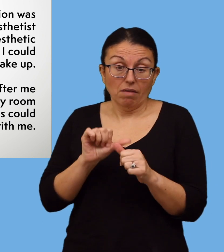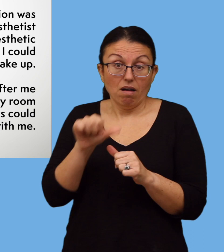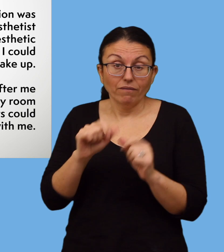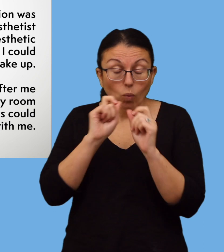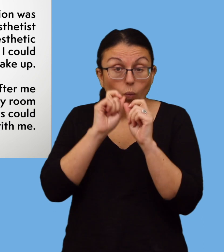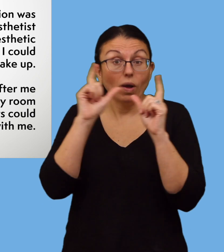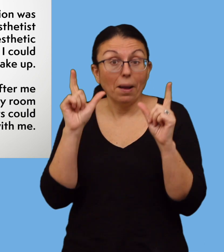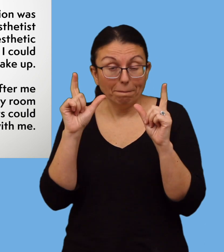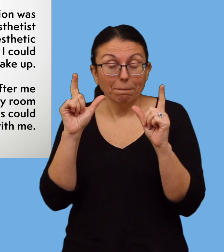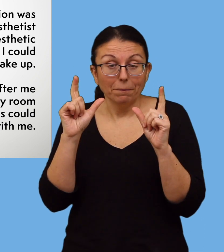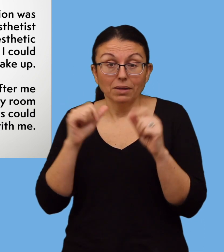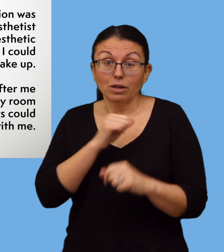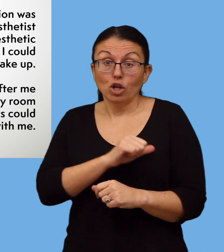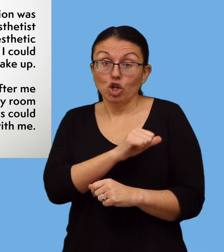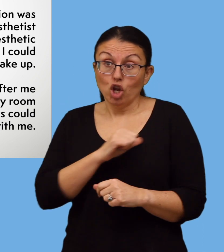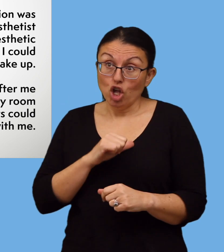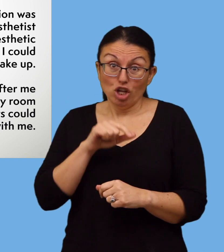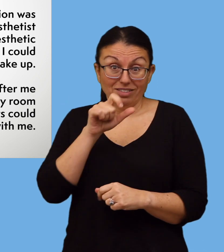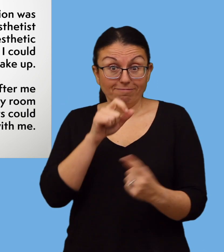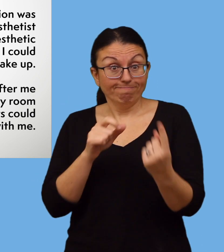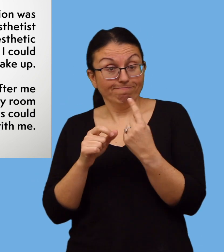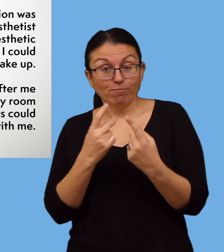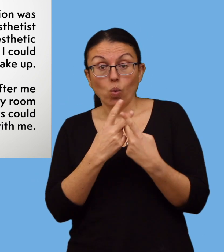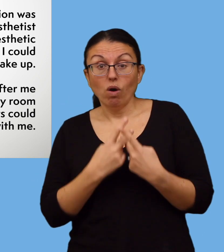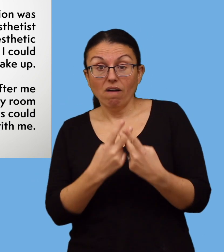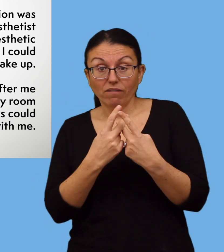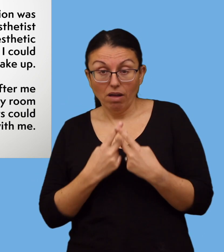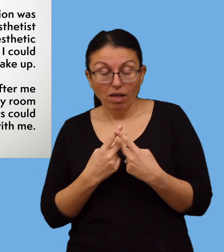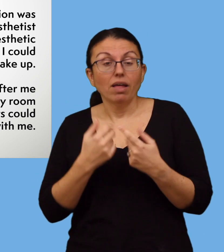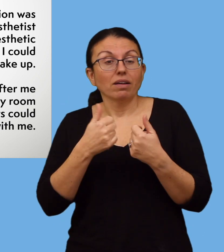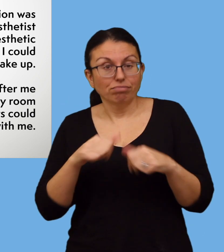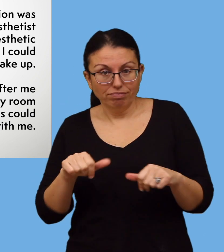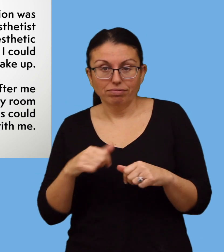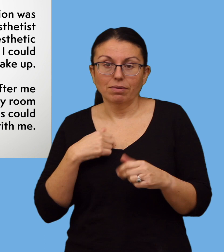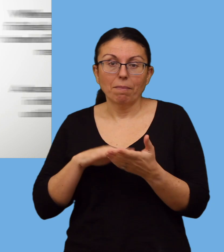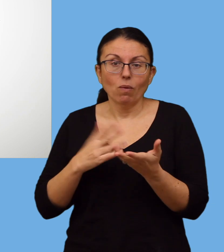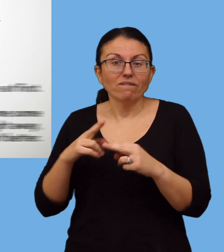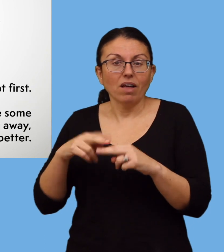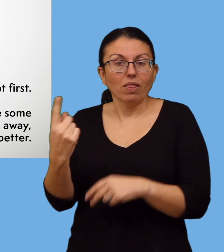wake up. A nurse looked after me in the recovery room until my parents could be with me.